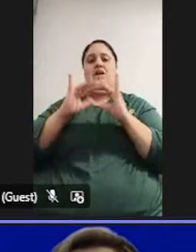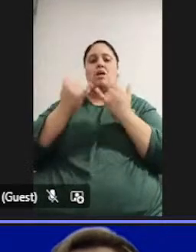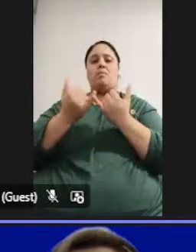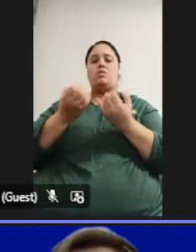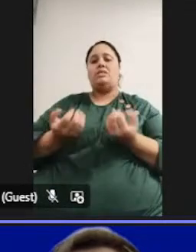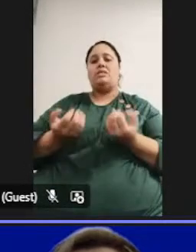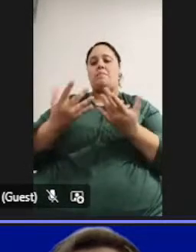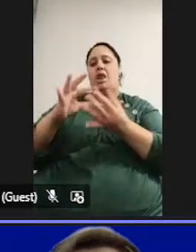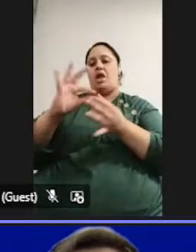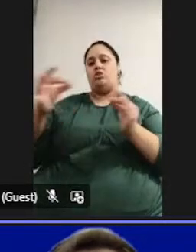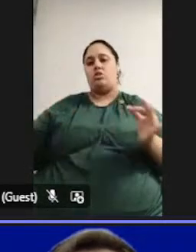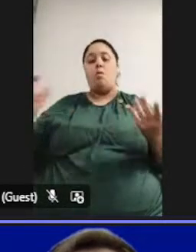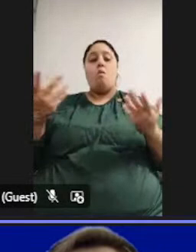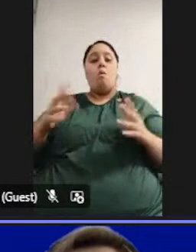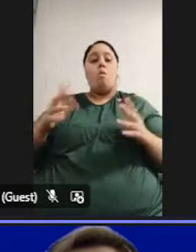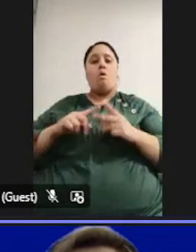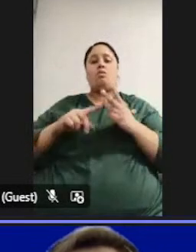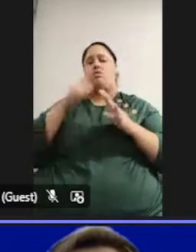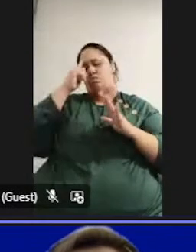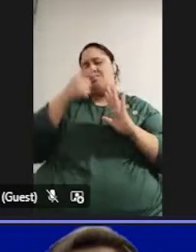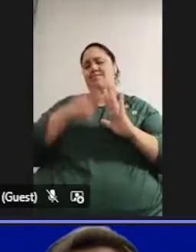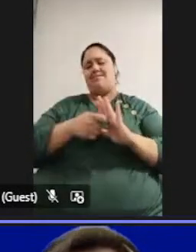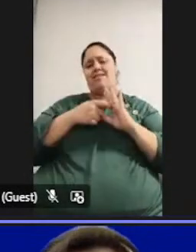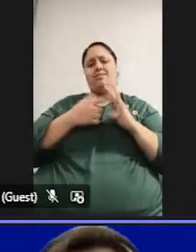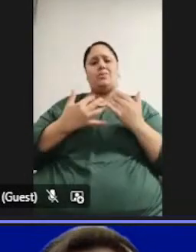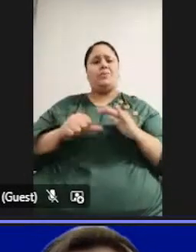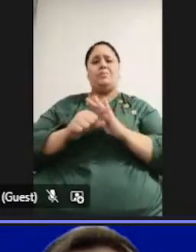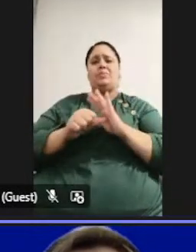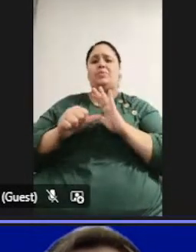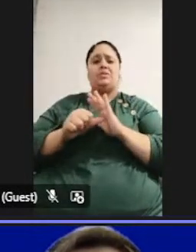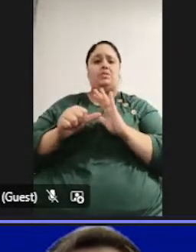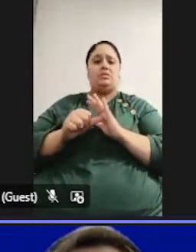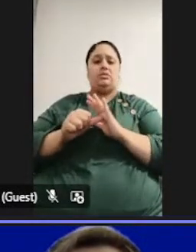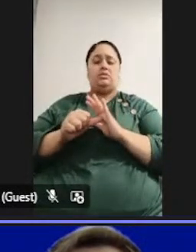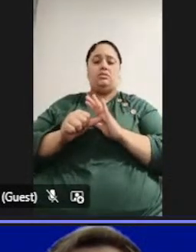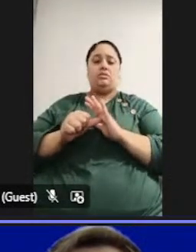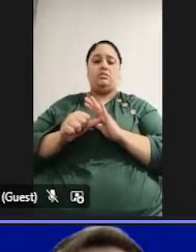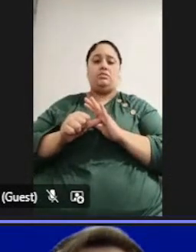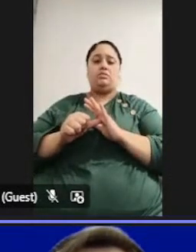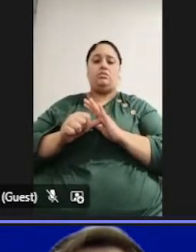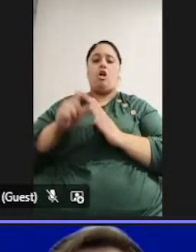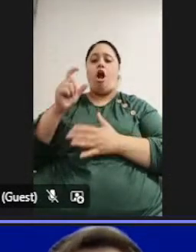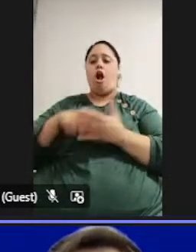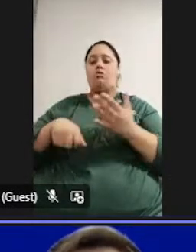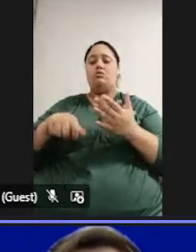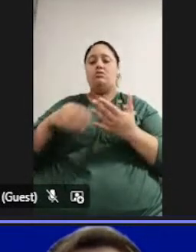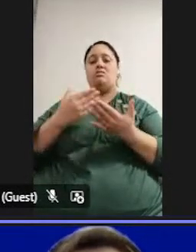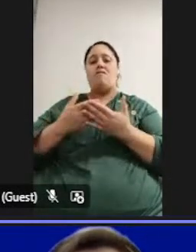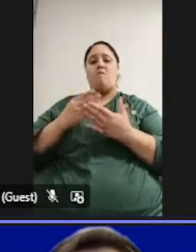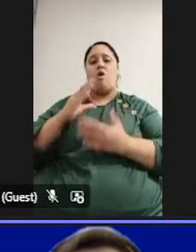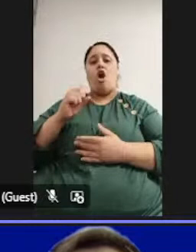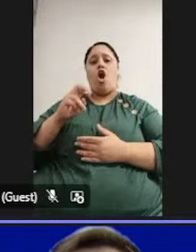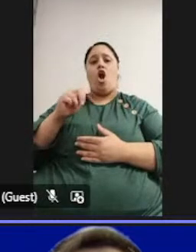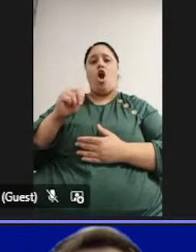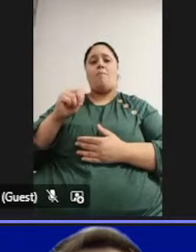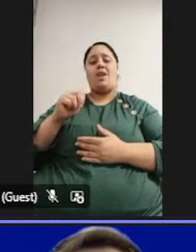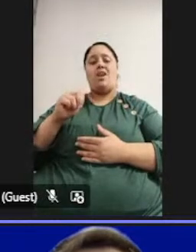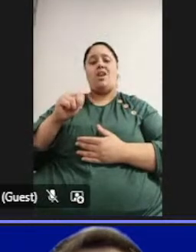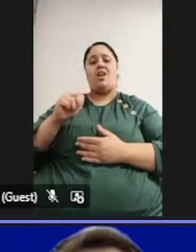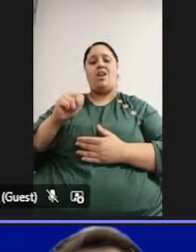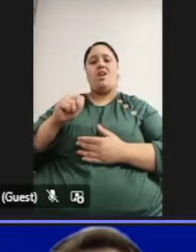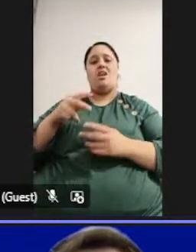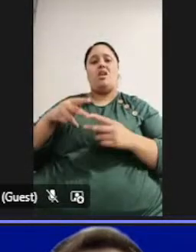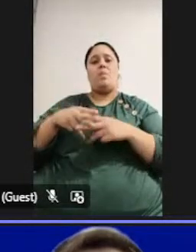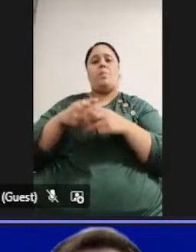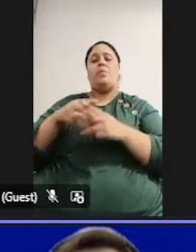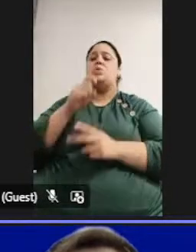that they recognize the fast onslaught of carbon border adjustment mechanisms that are in place for a